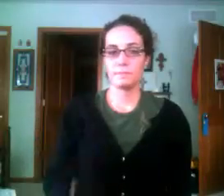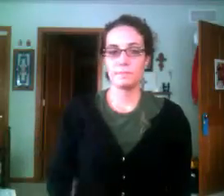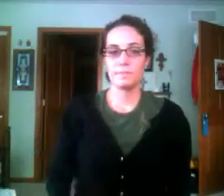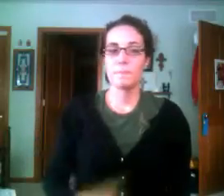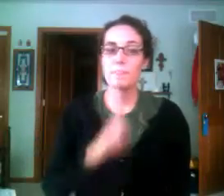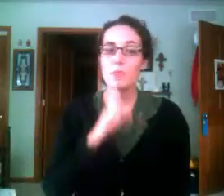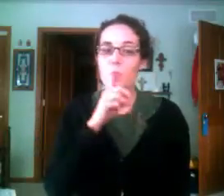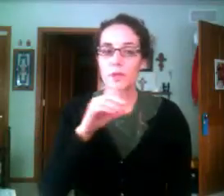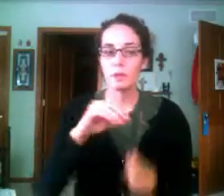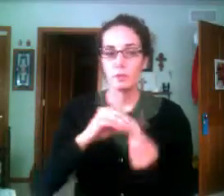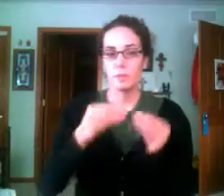Real numbers.